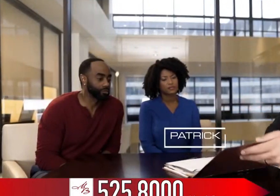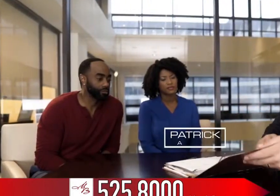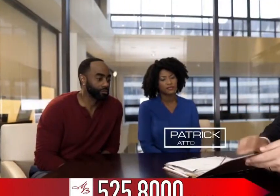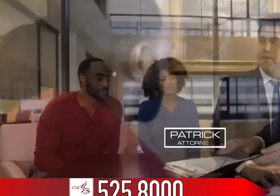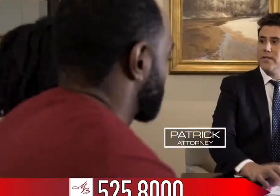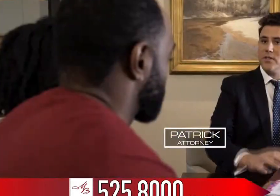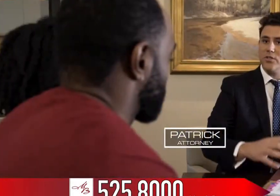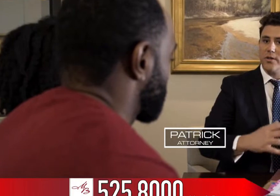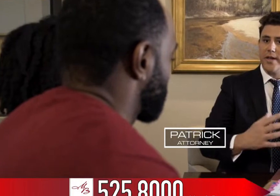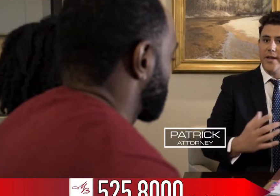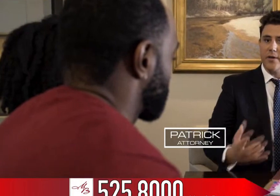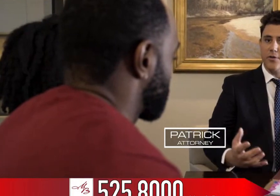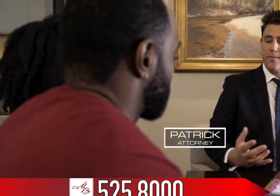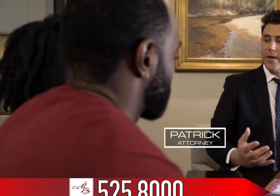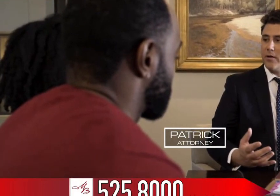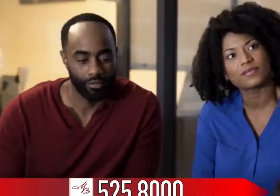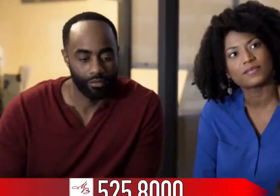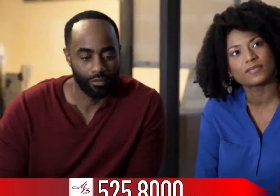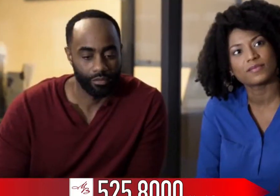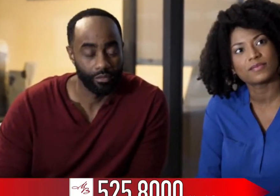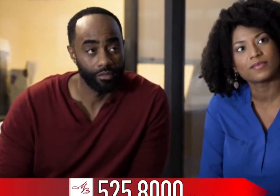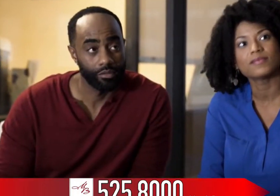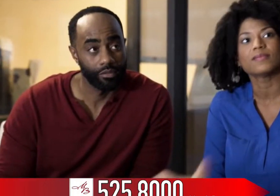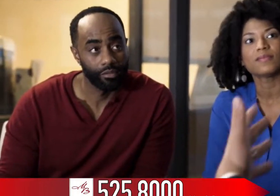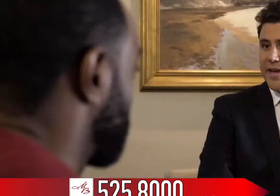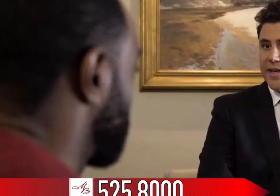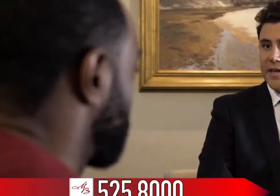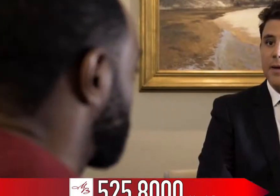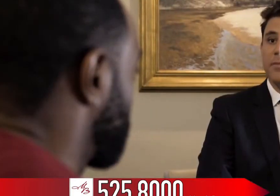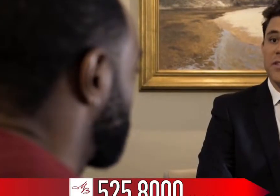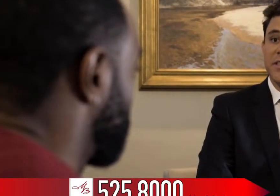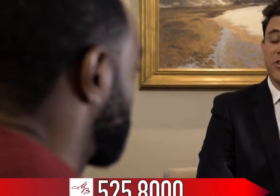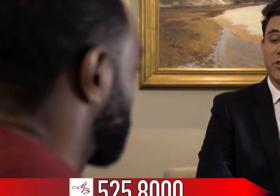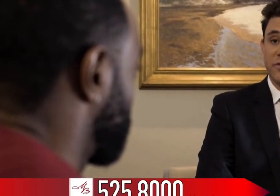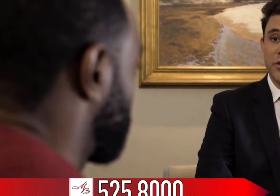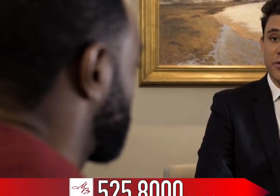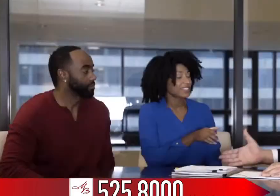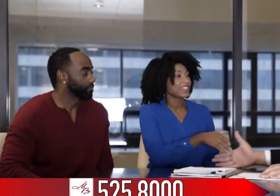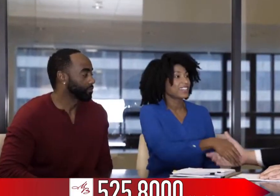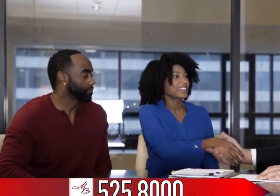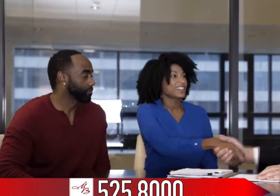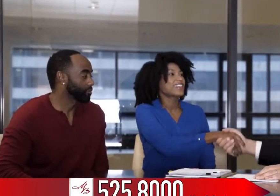people? Well, the answer is, from the moment you call, we fight hard to